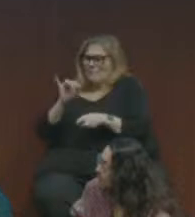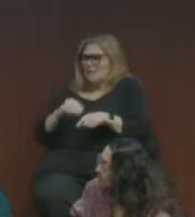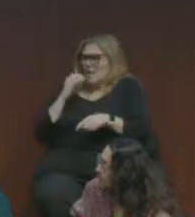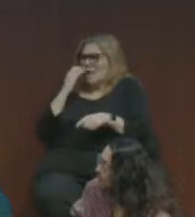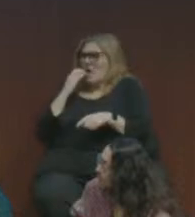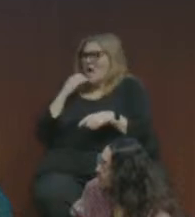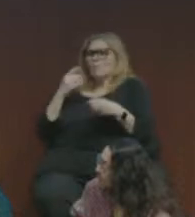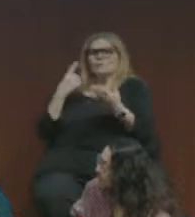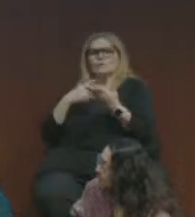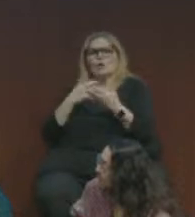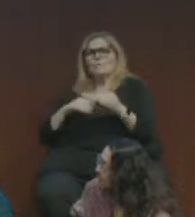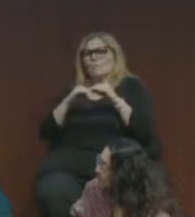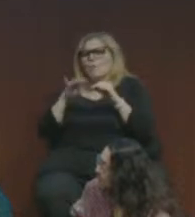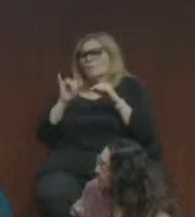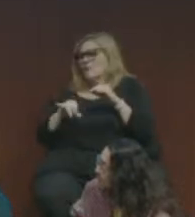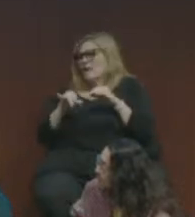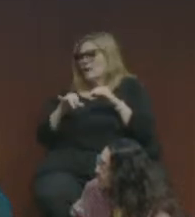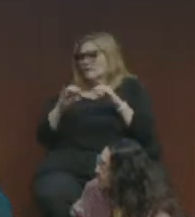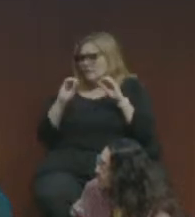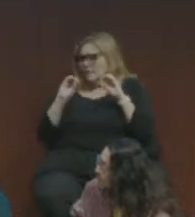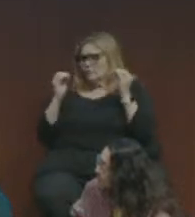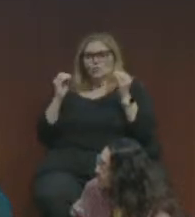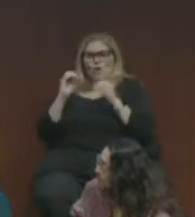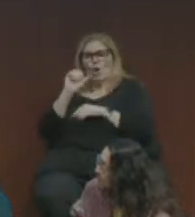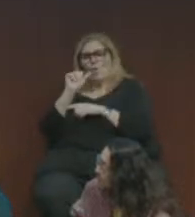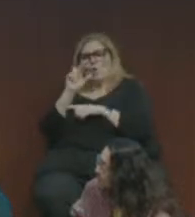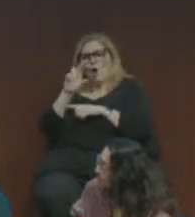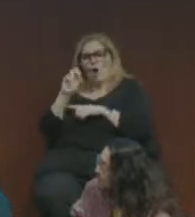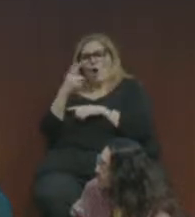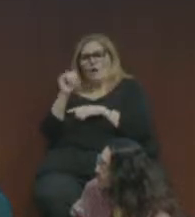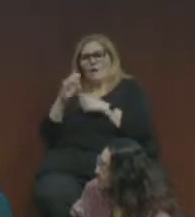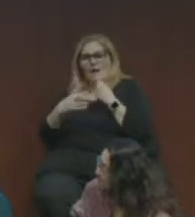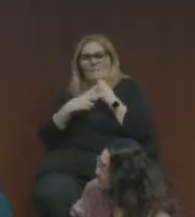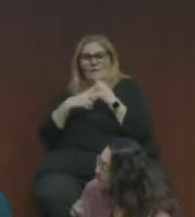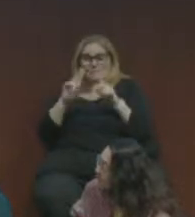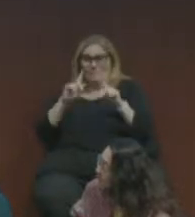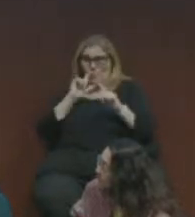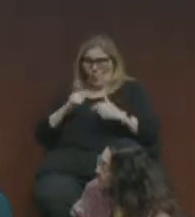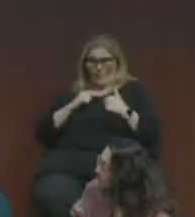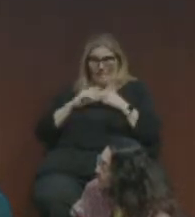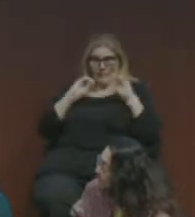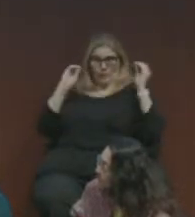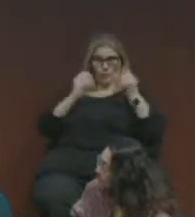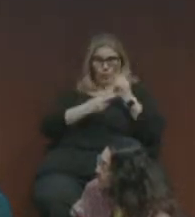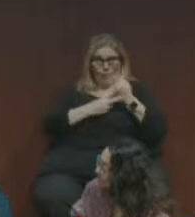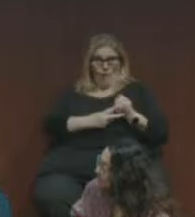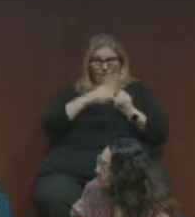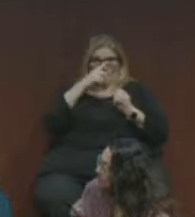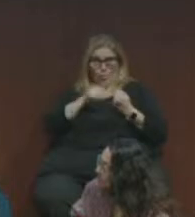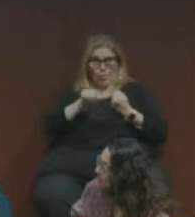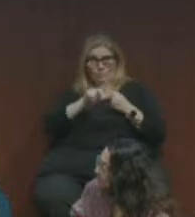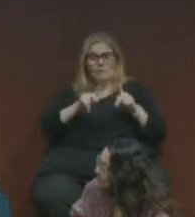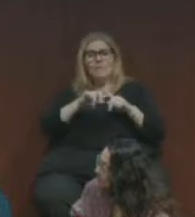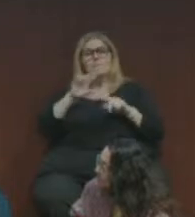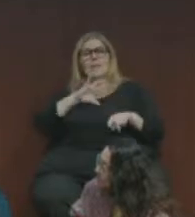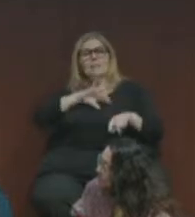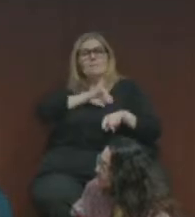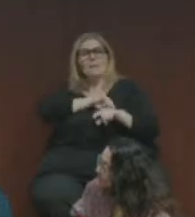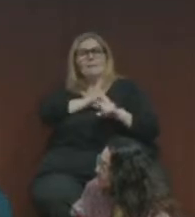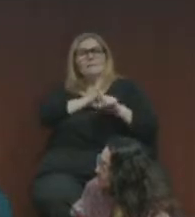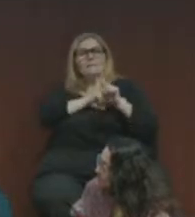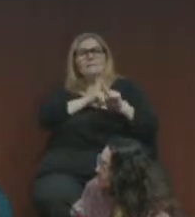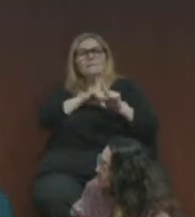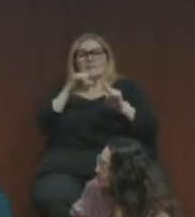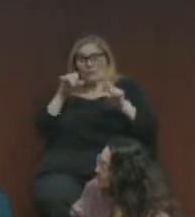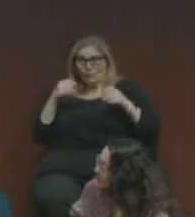in the morning about that there is no archive of the people who leave. And what the Palestinians in Gaza are